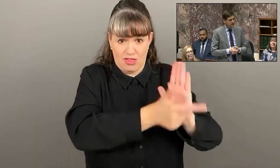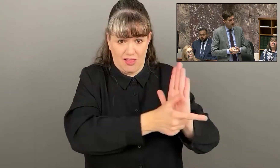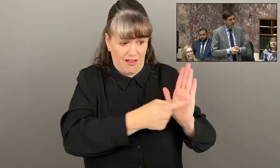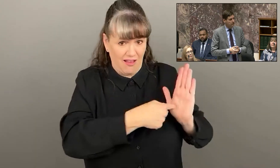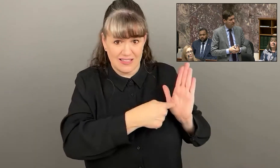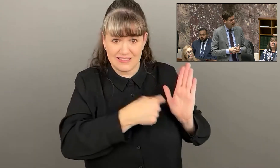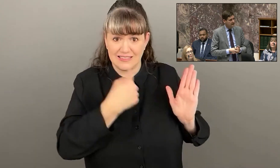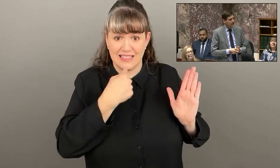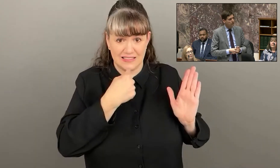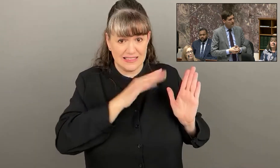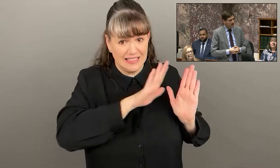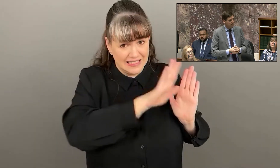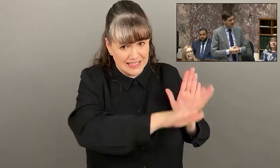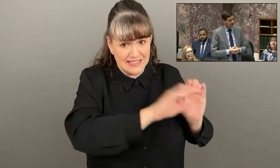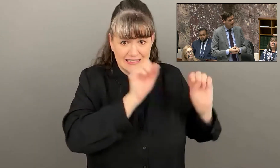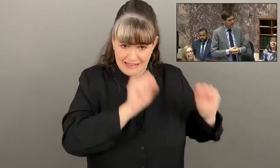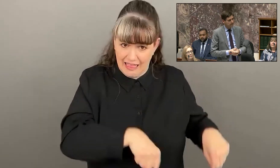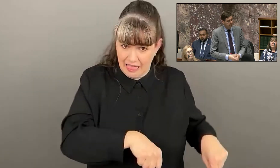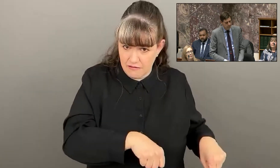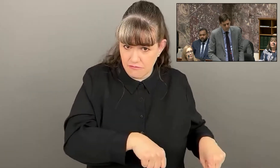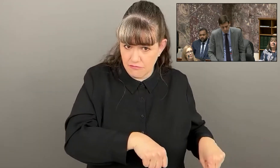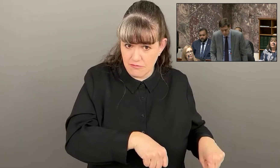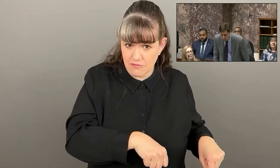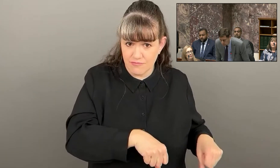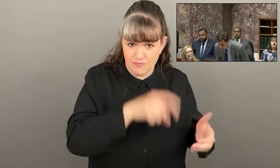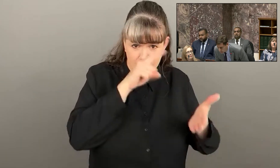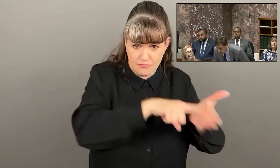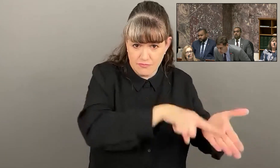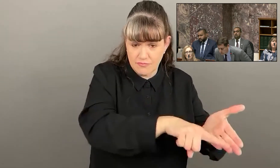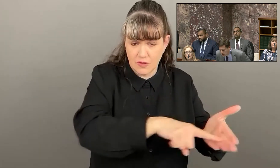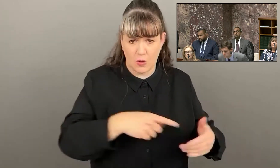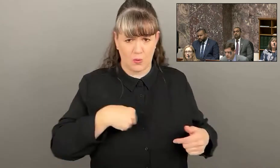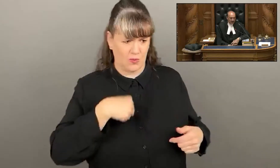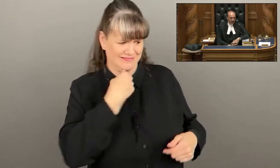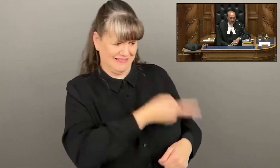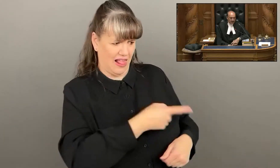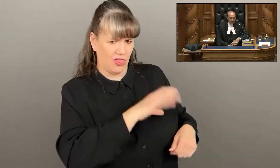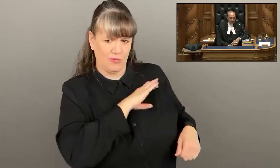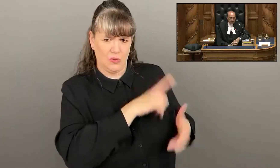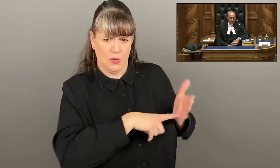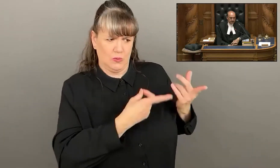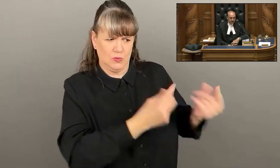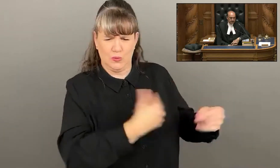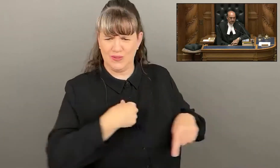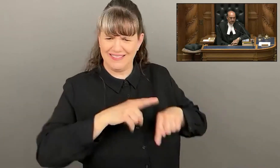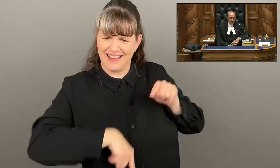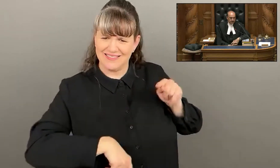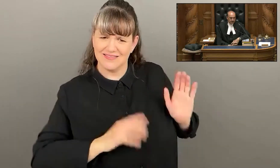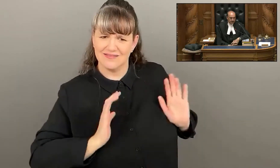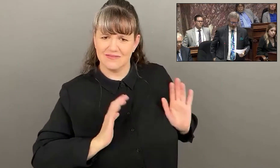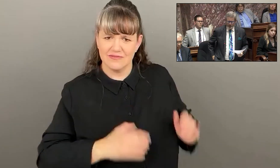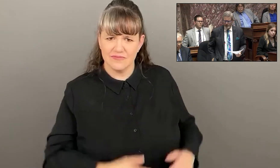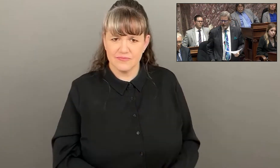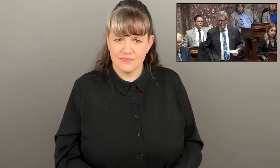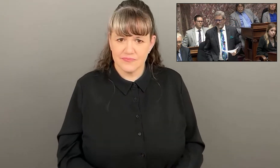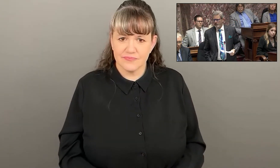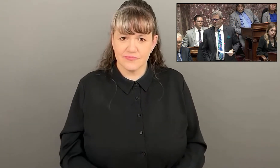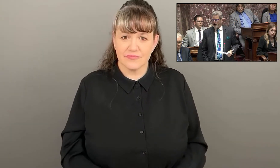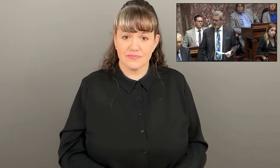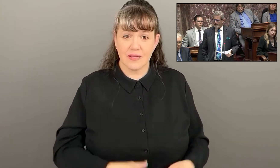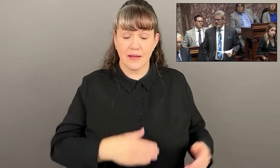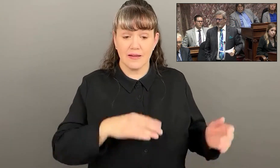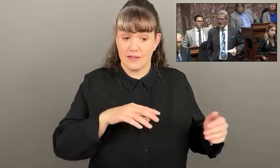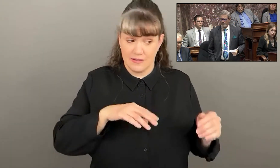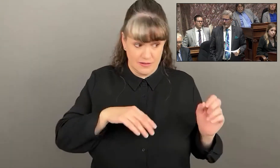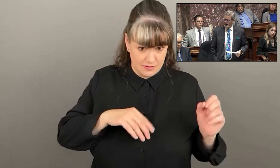the police to investigate or not investigate that. Member supplemental. Well, thank you very much, Mr. Speaker. The only